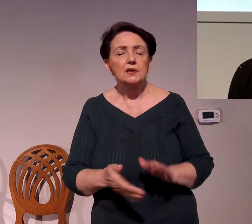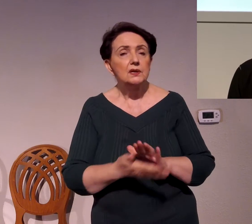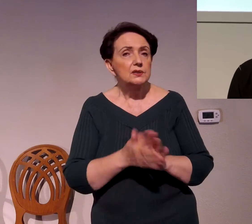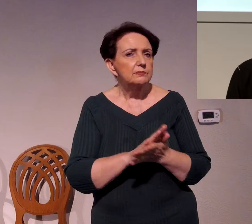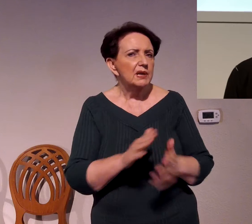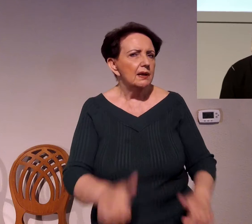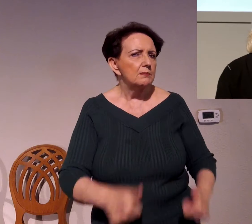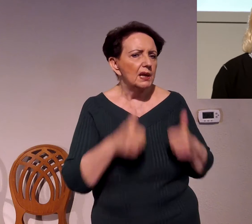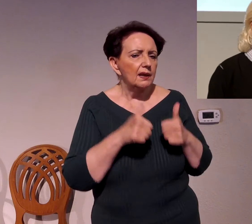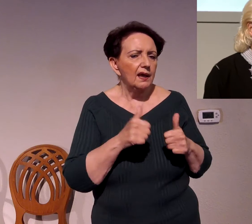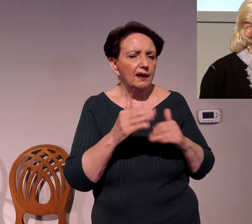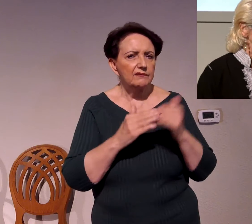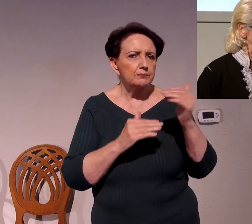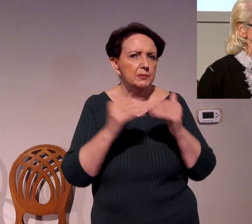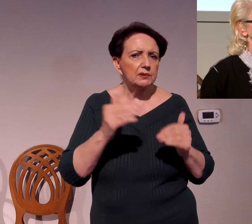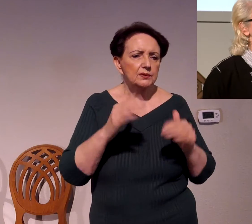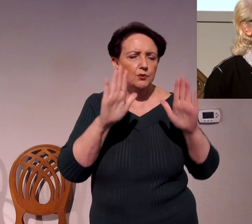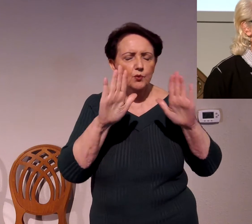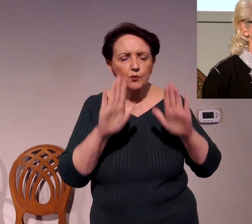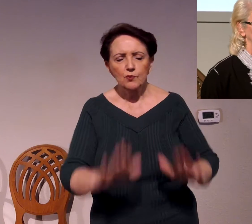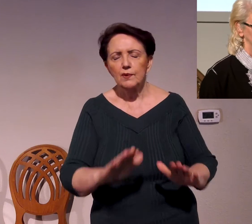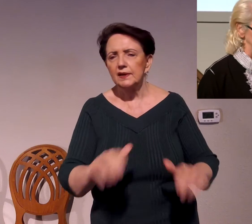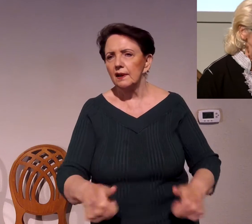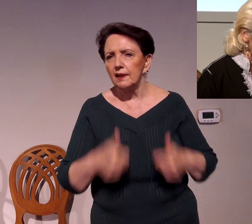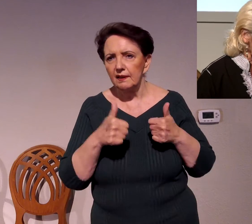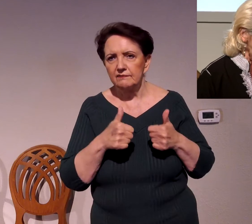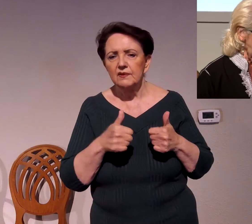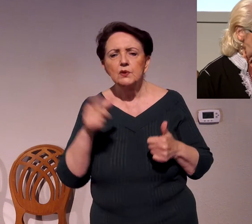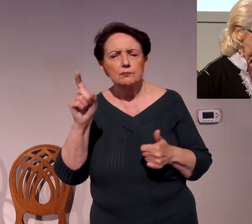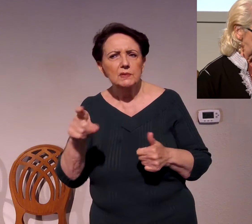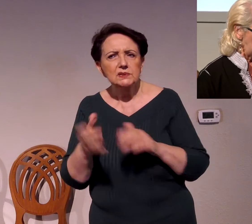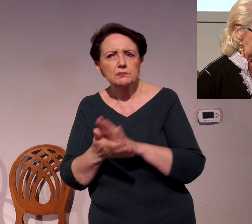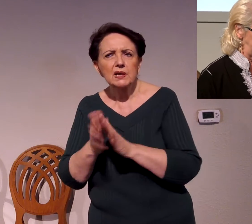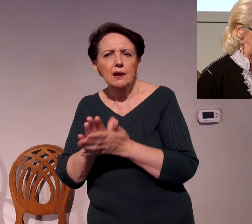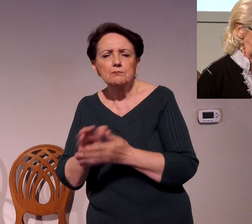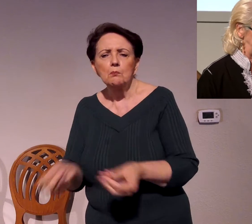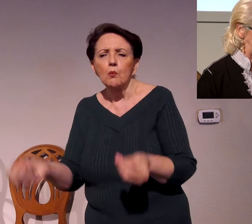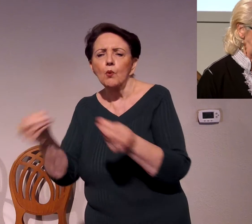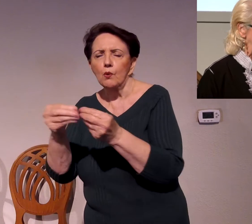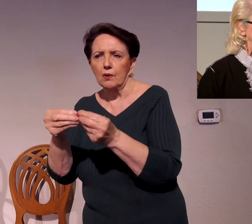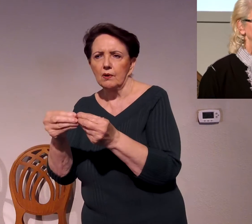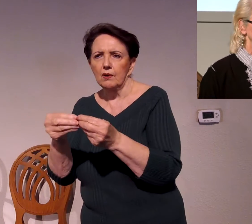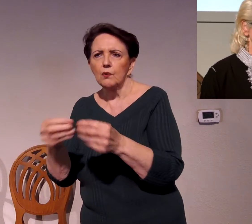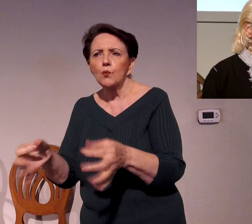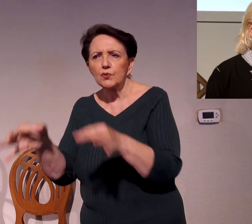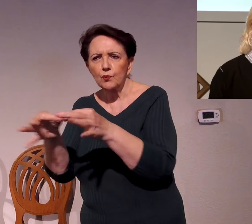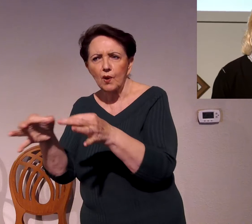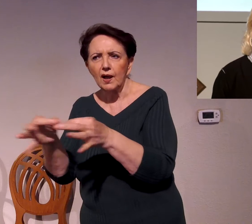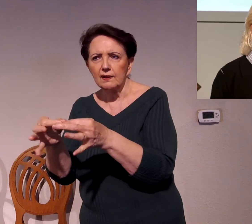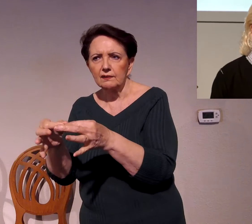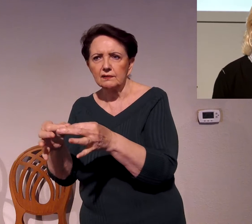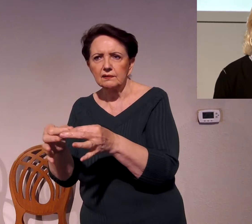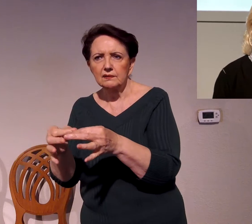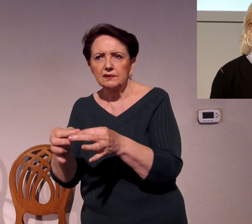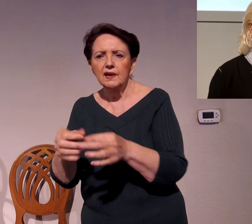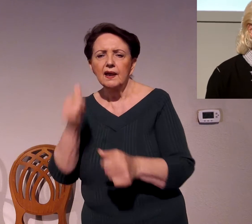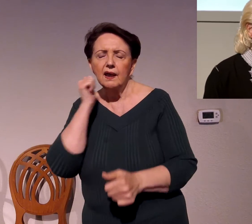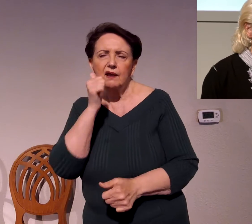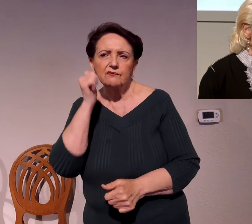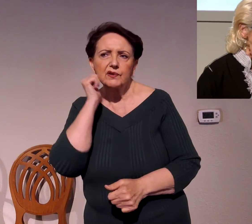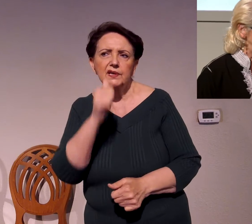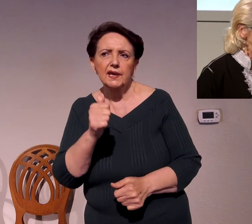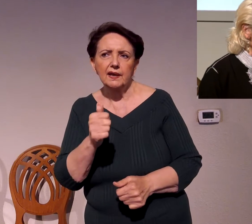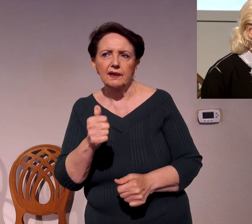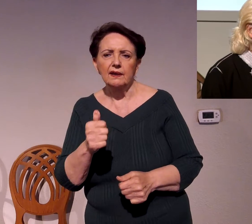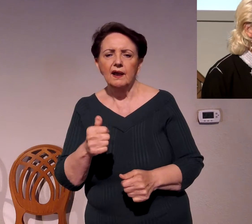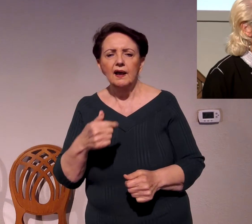build the greatest lives, we must become something more, something worthwhile. There is not a day in my life that goes by that I